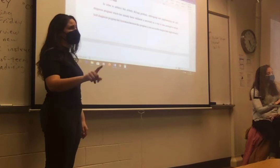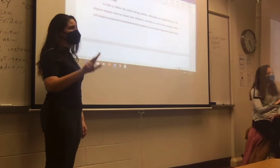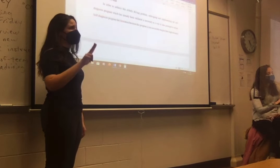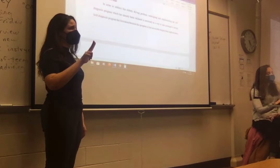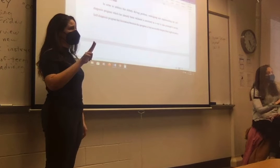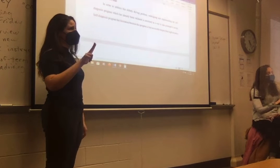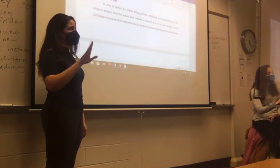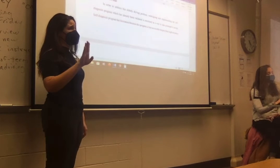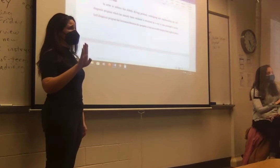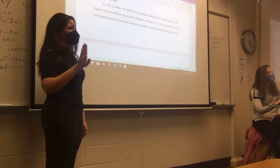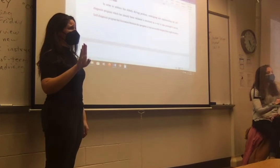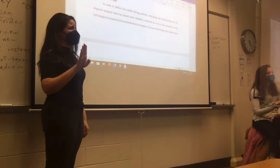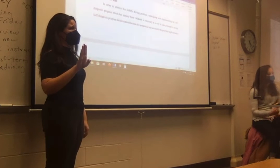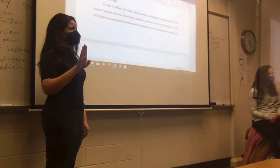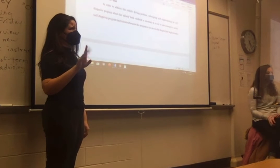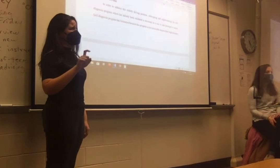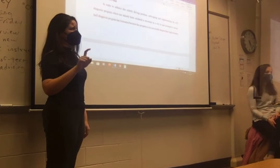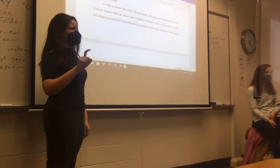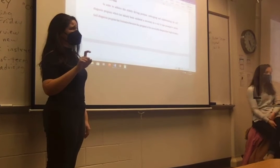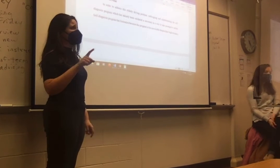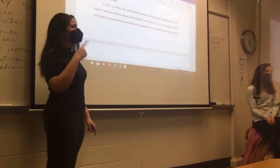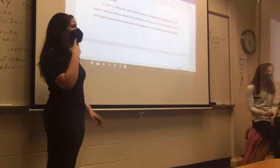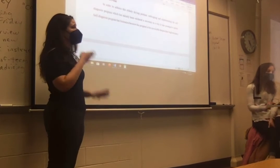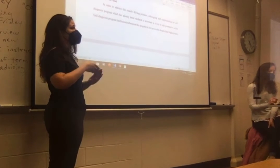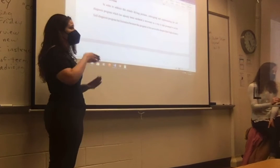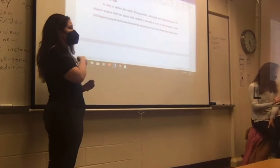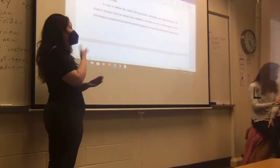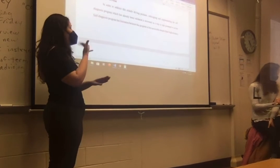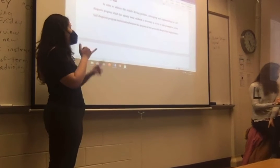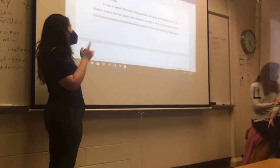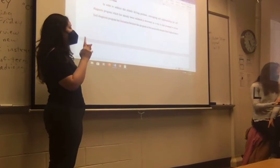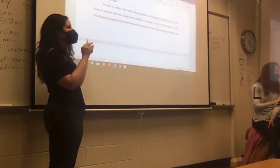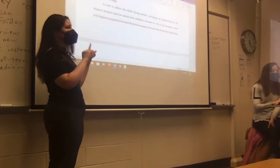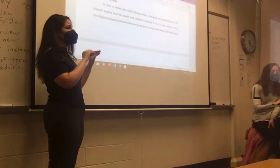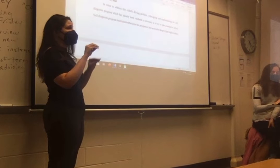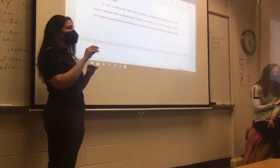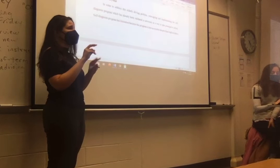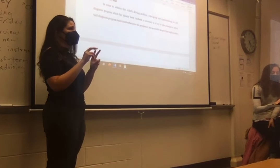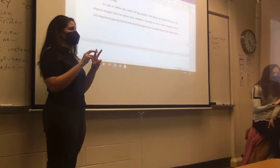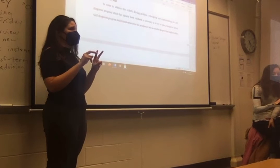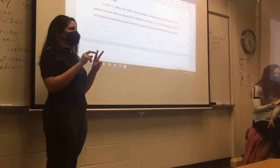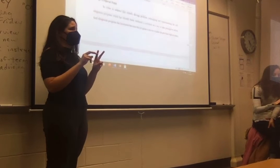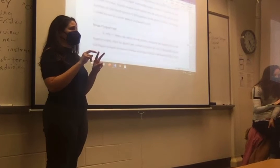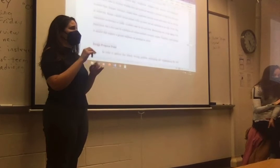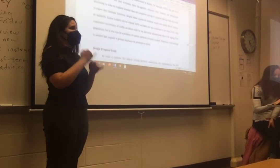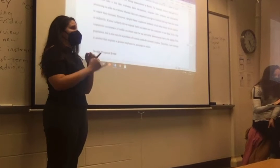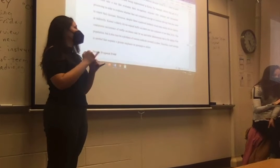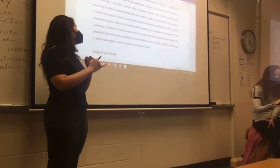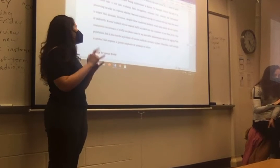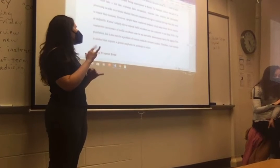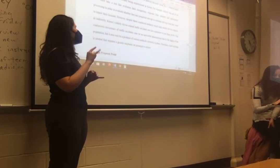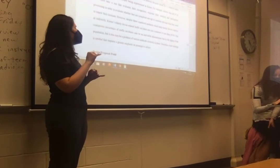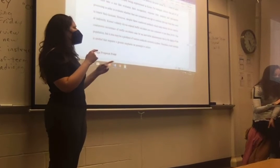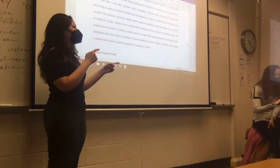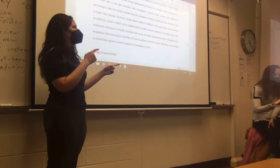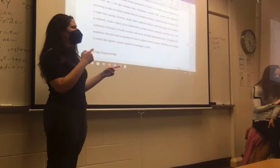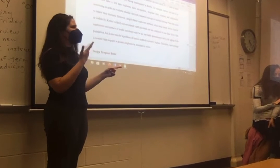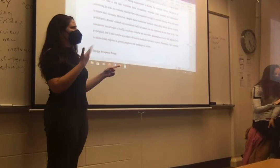Because before that I saw the move to the end of the literature. Oh, right. Maybe I moved to that. It starts with